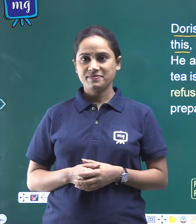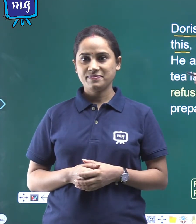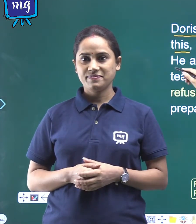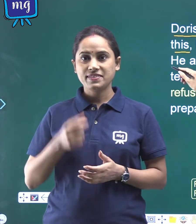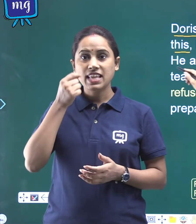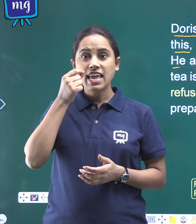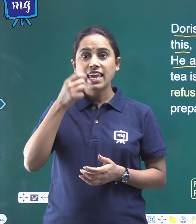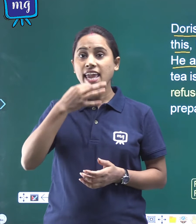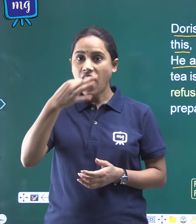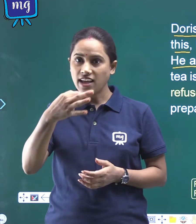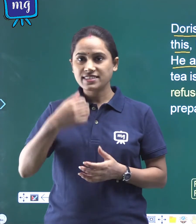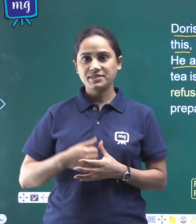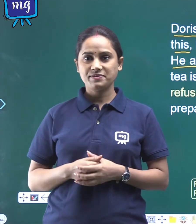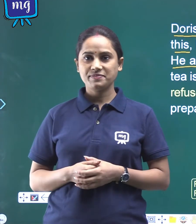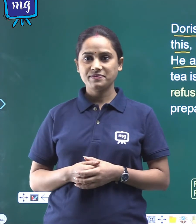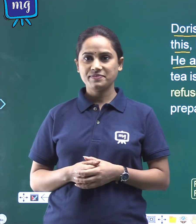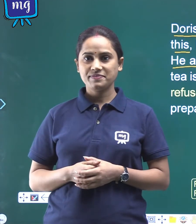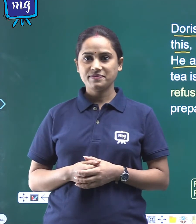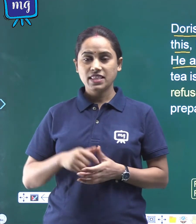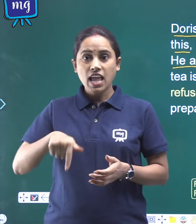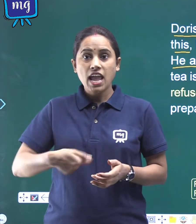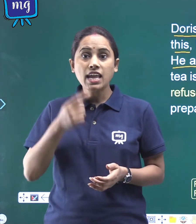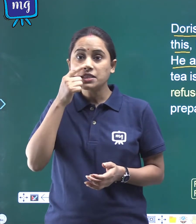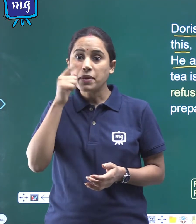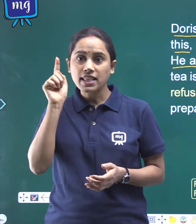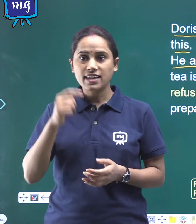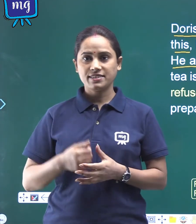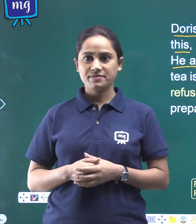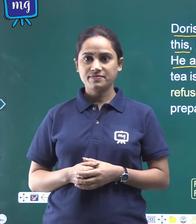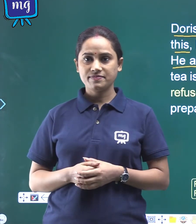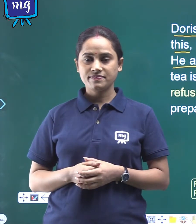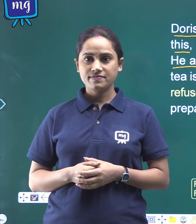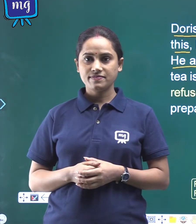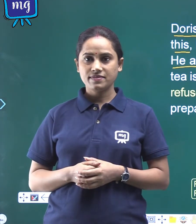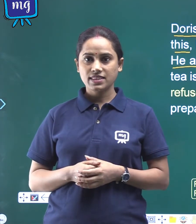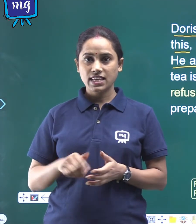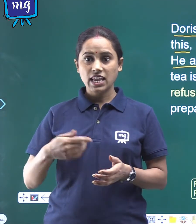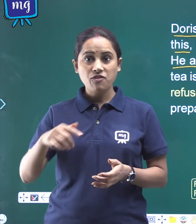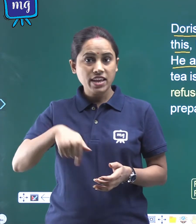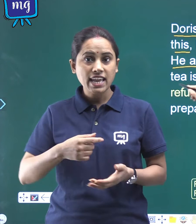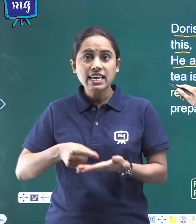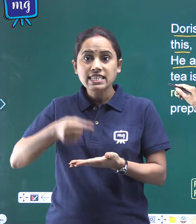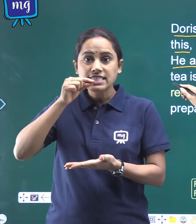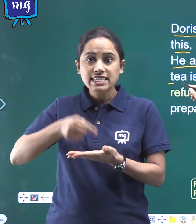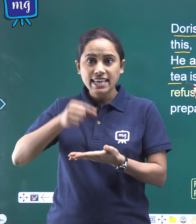He asks his mother if his